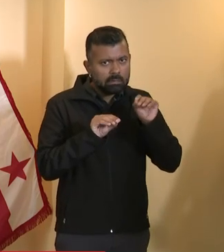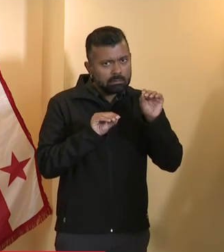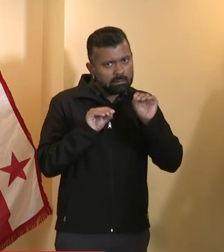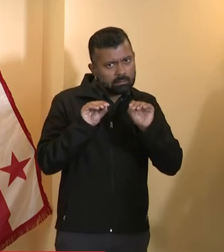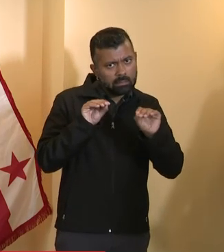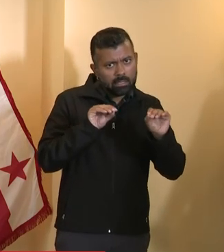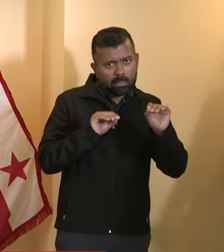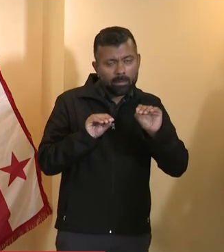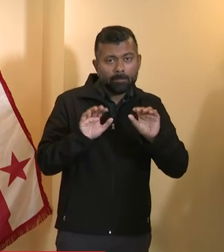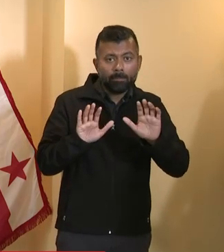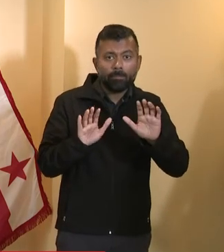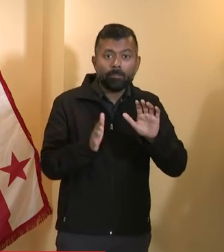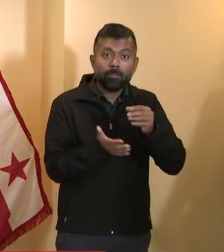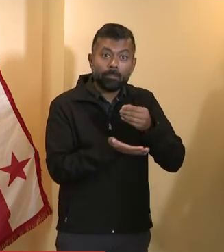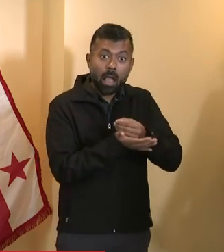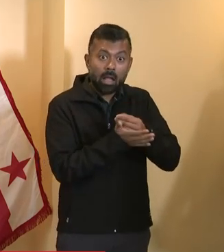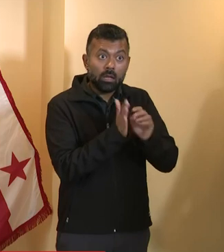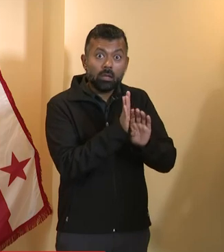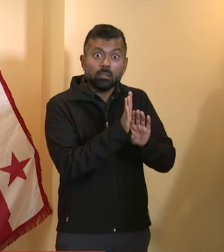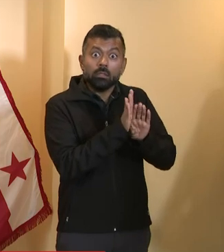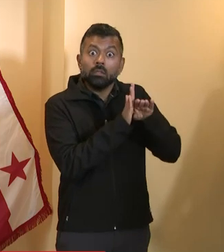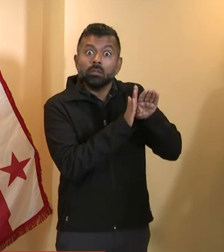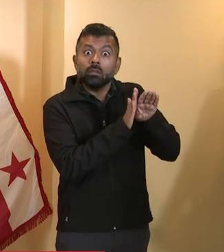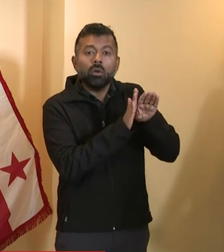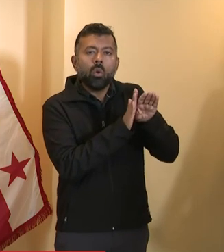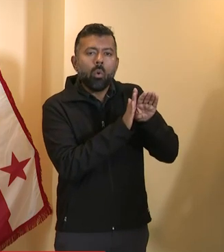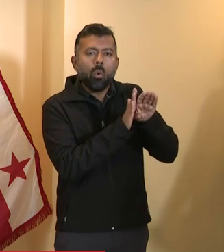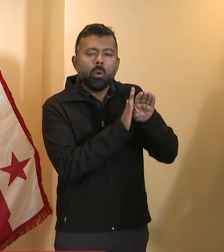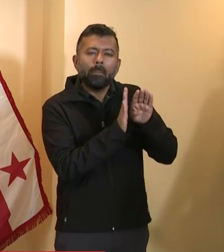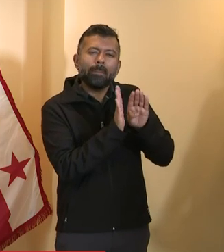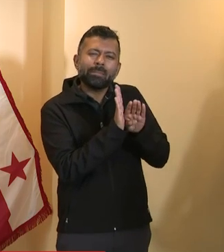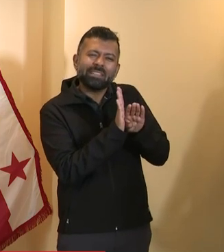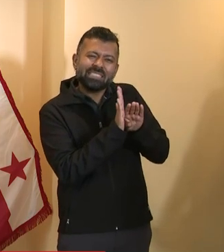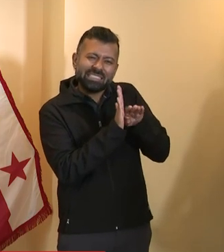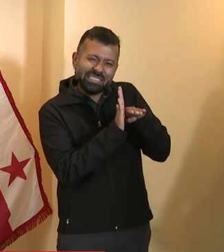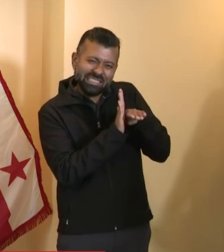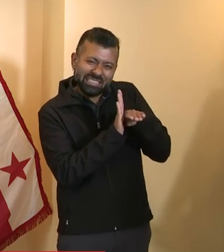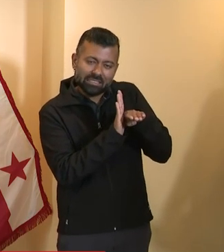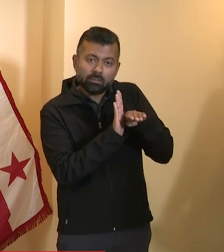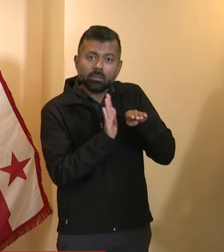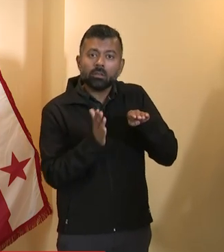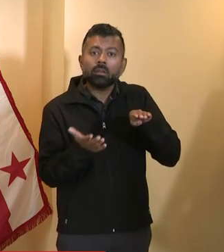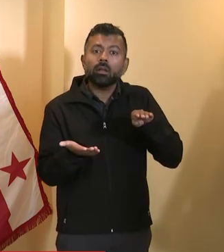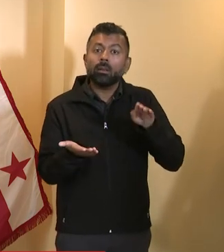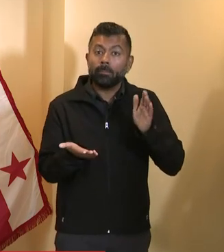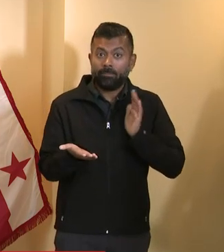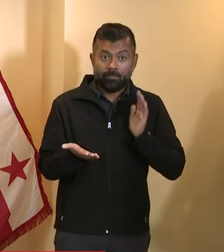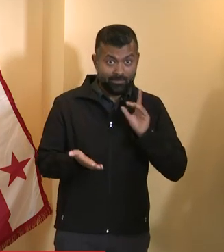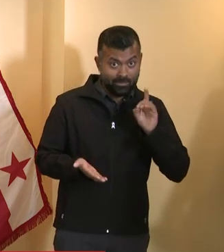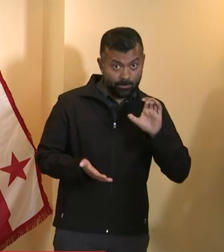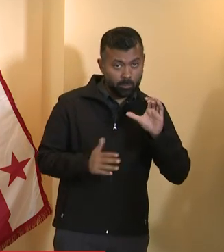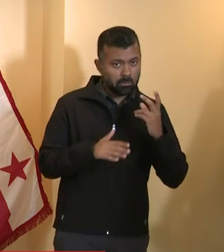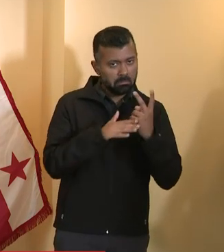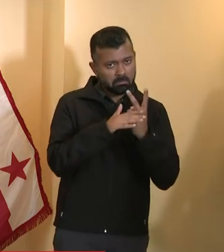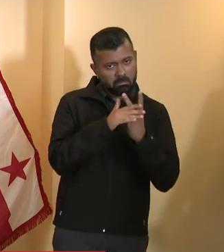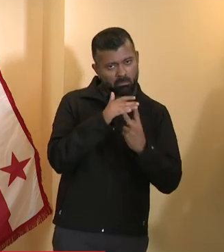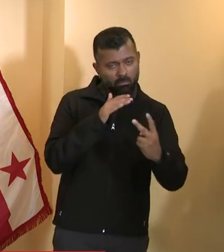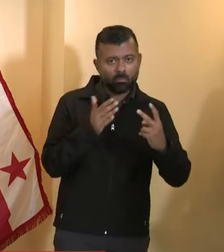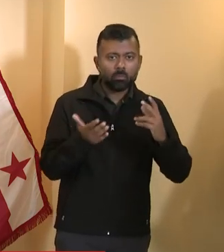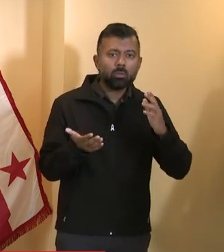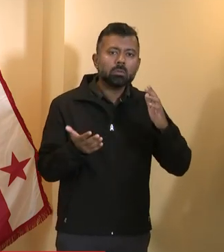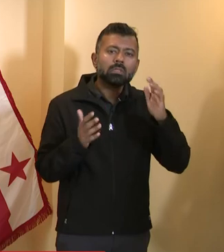in the way that we expected based on the December estimate, we'll